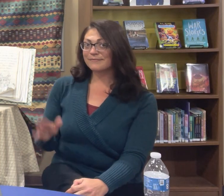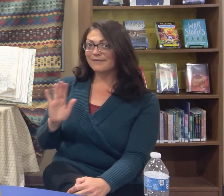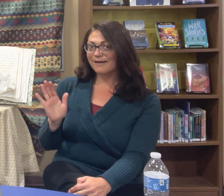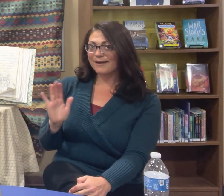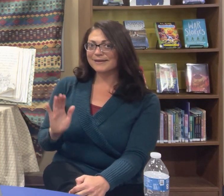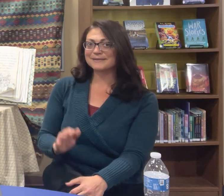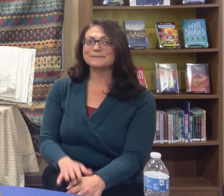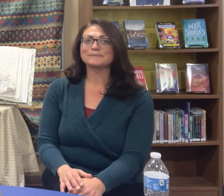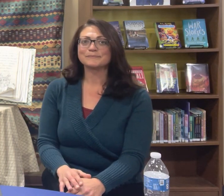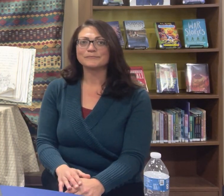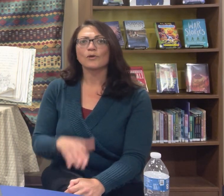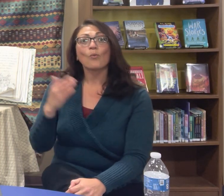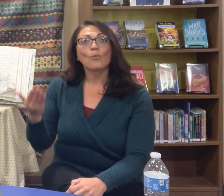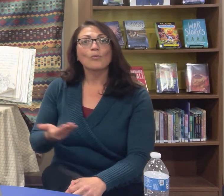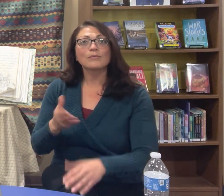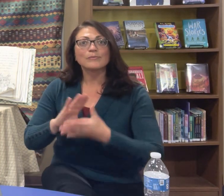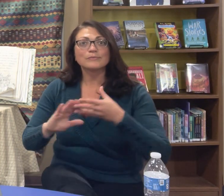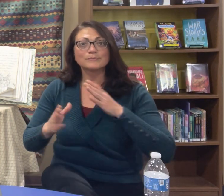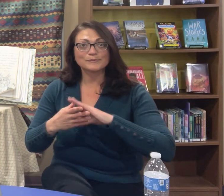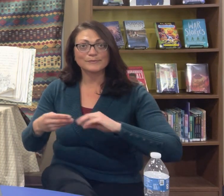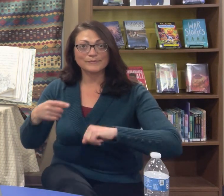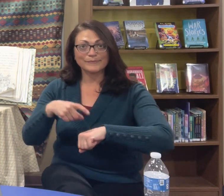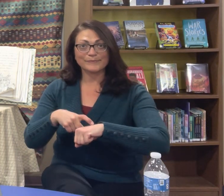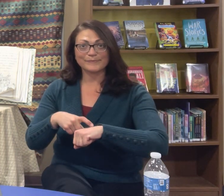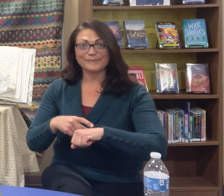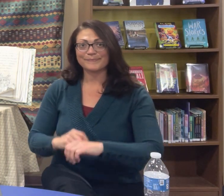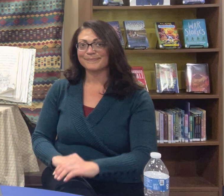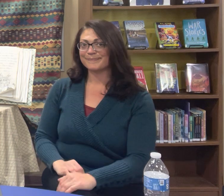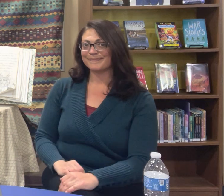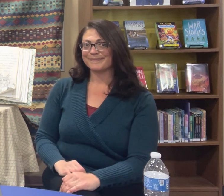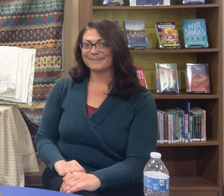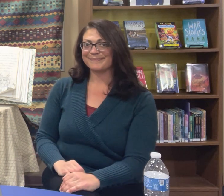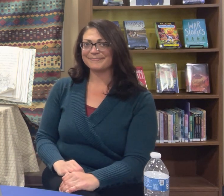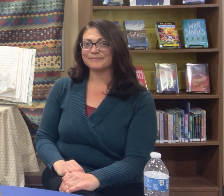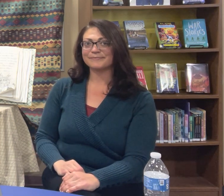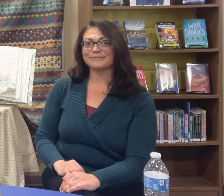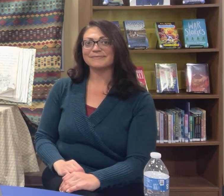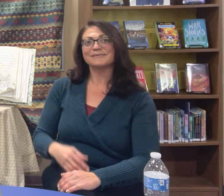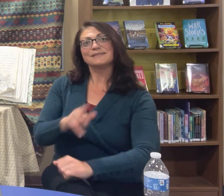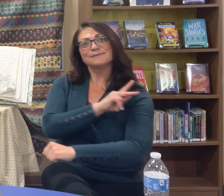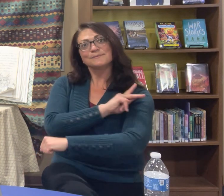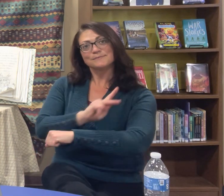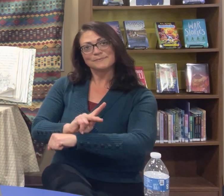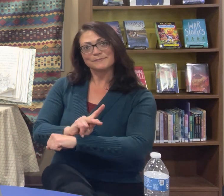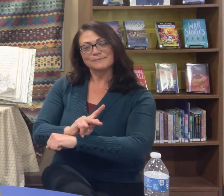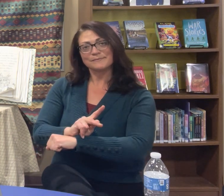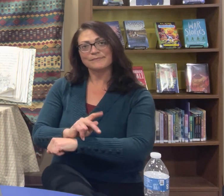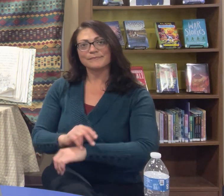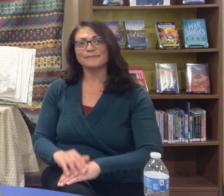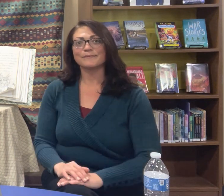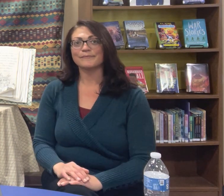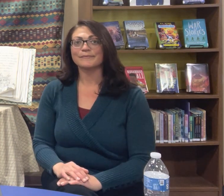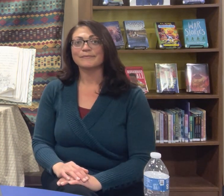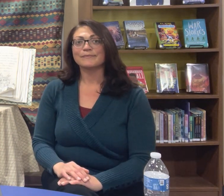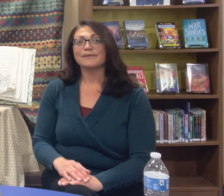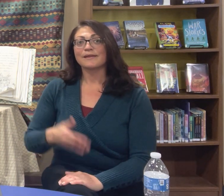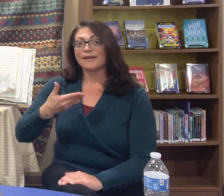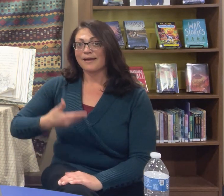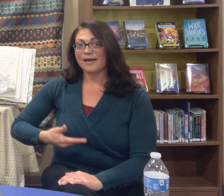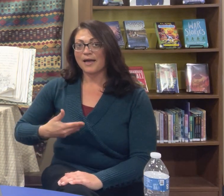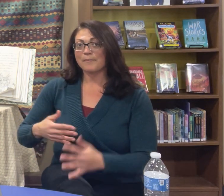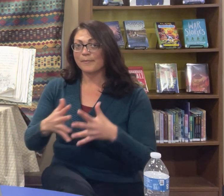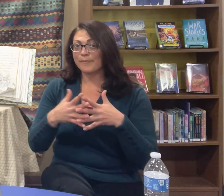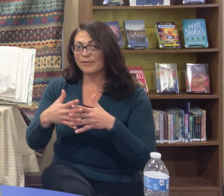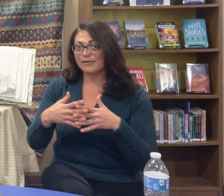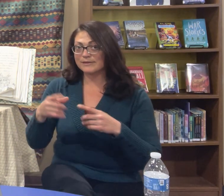Hi everyone, welcome to Storytime. My name is Miss Lauren and this is Kataya. She's an American Sign